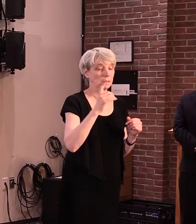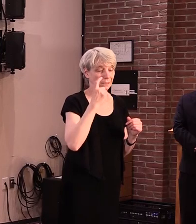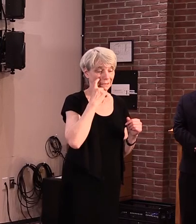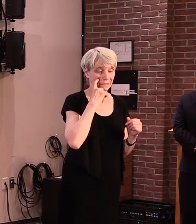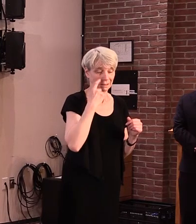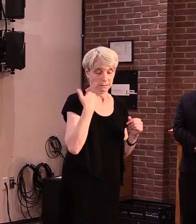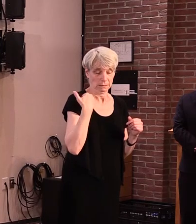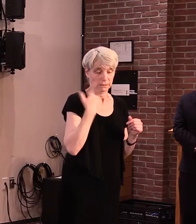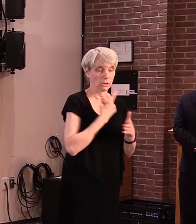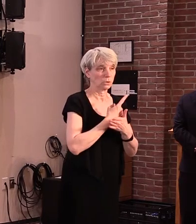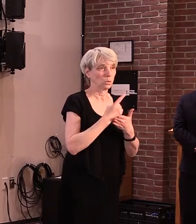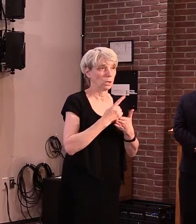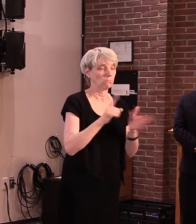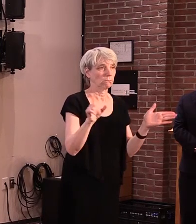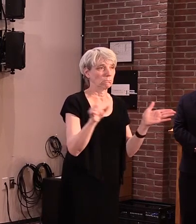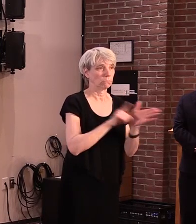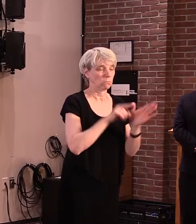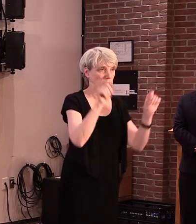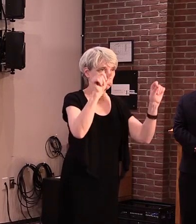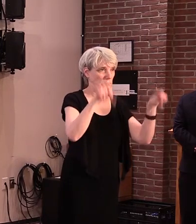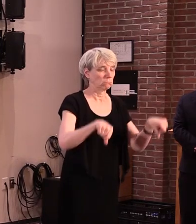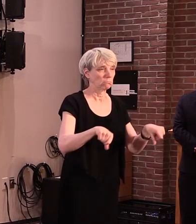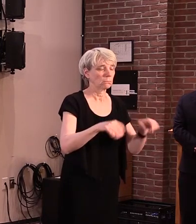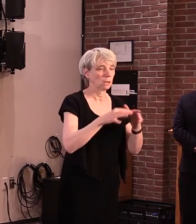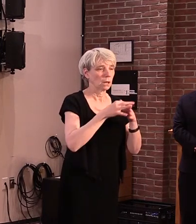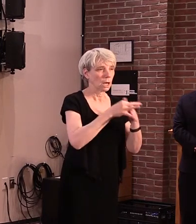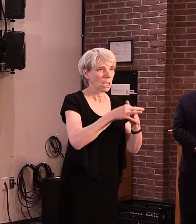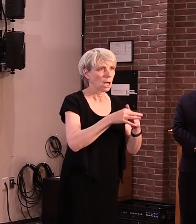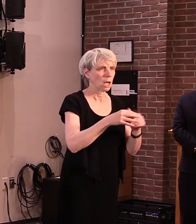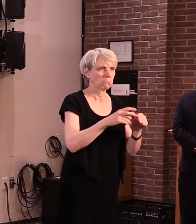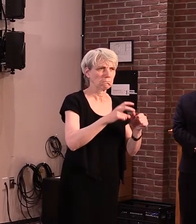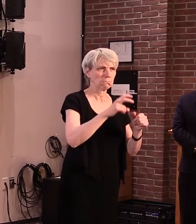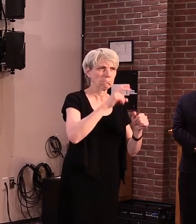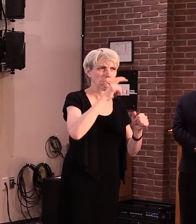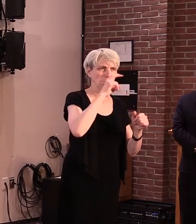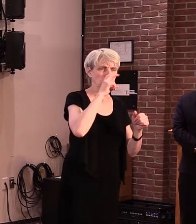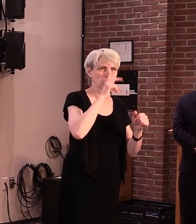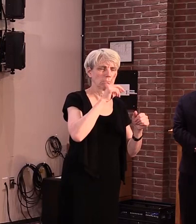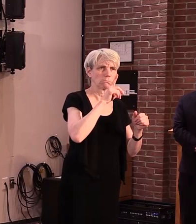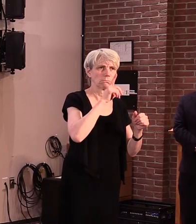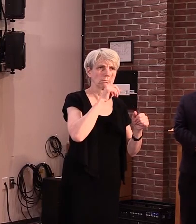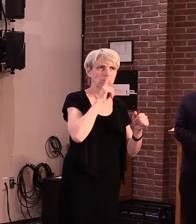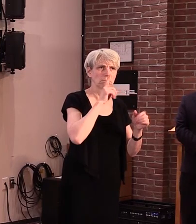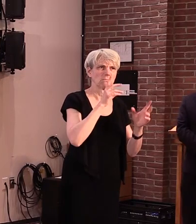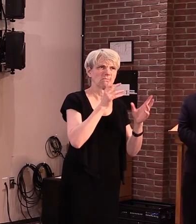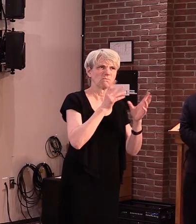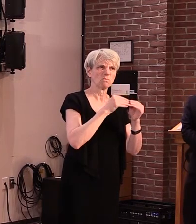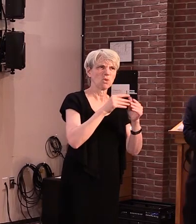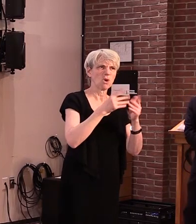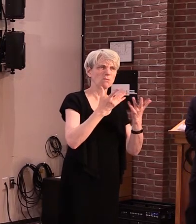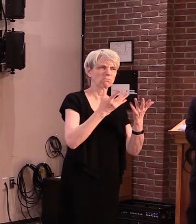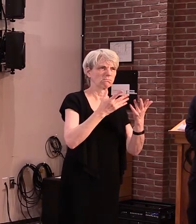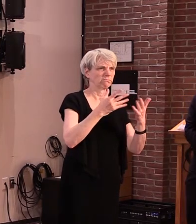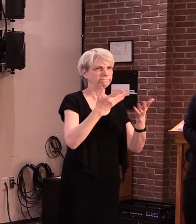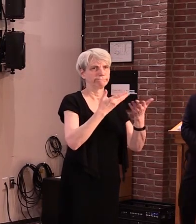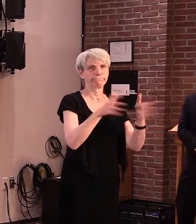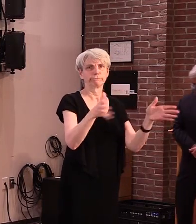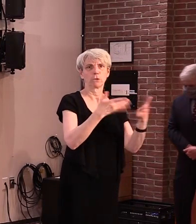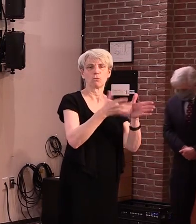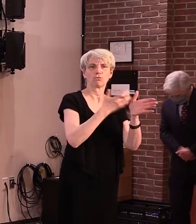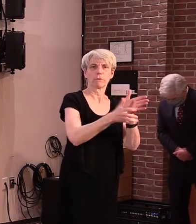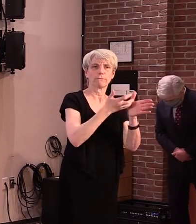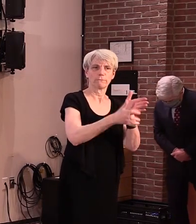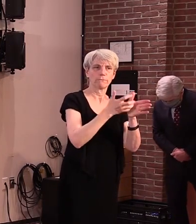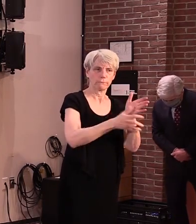week. I'm not sure I'd qualify it as being strict. I still think it's fairly general, still focused on, you know, sort of